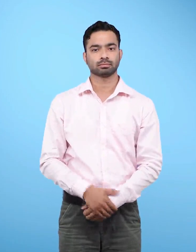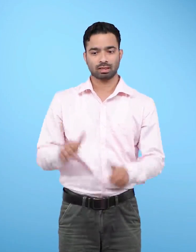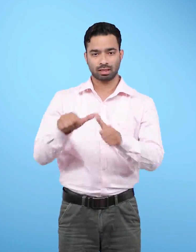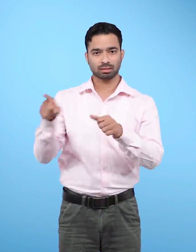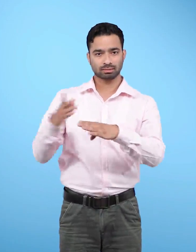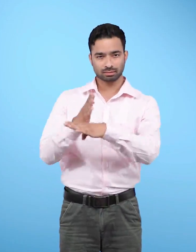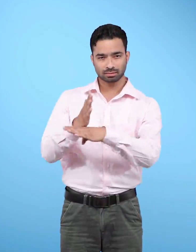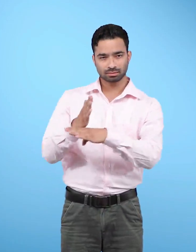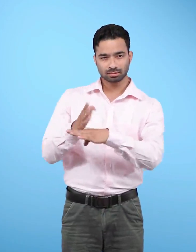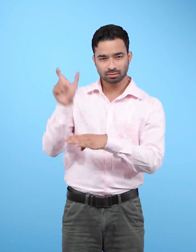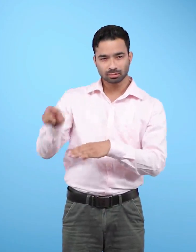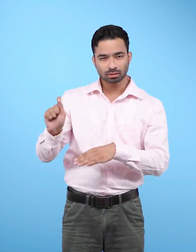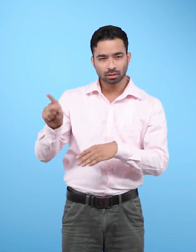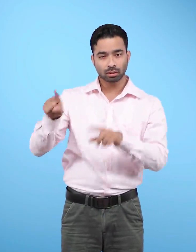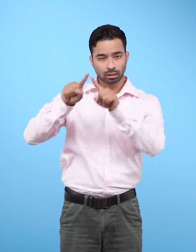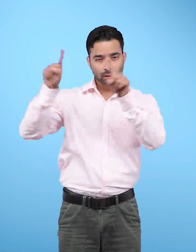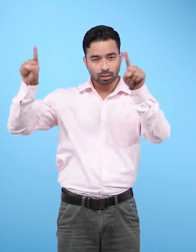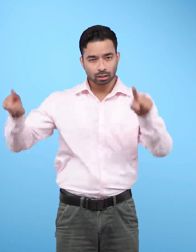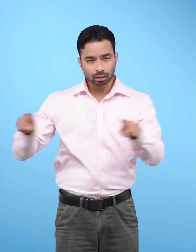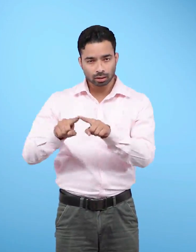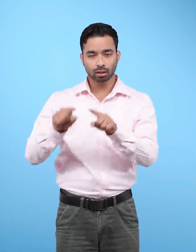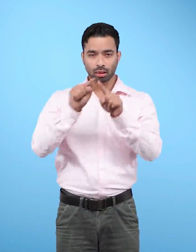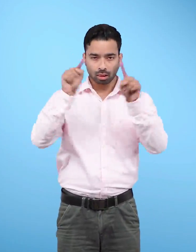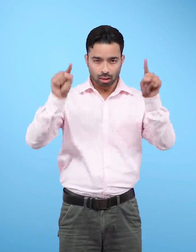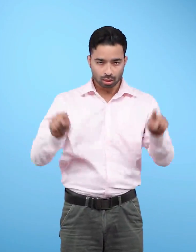Towards the right side of the page, we see a picture of Anar